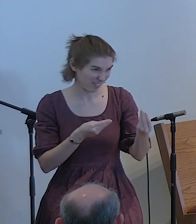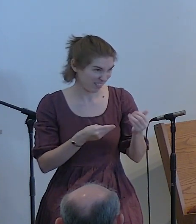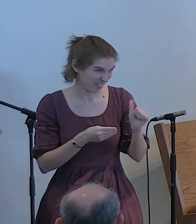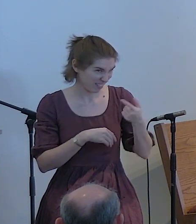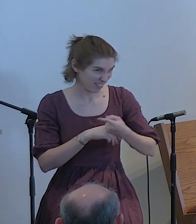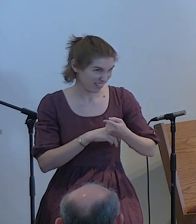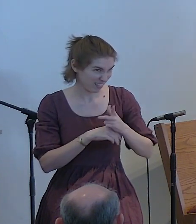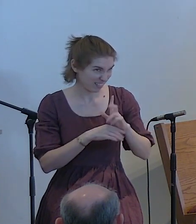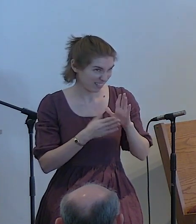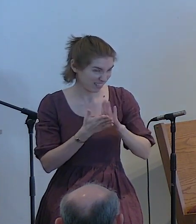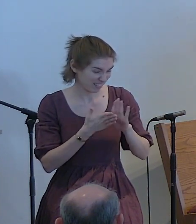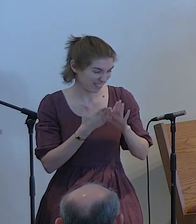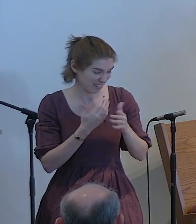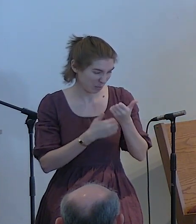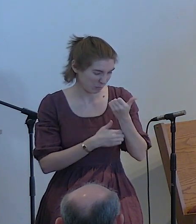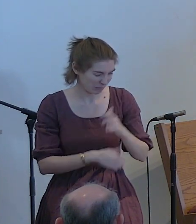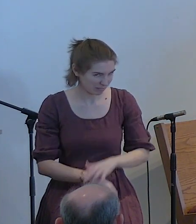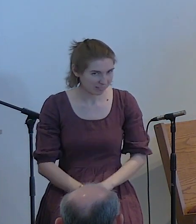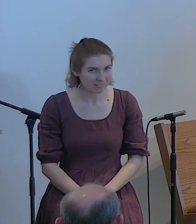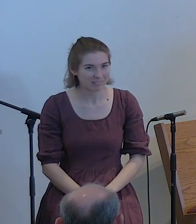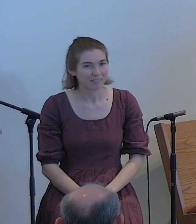day.